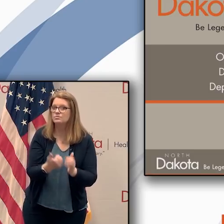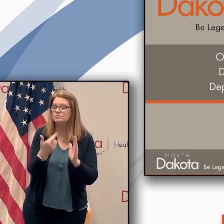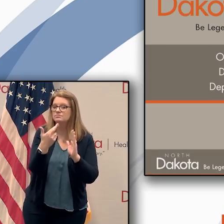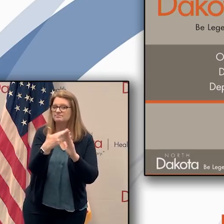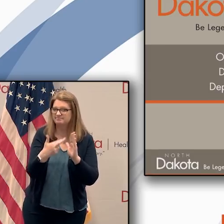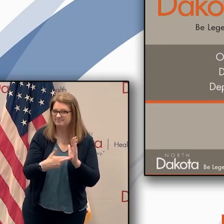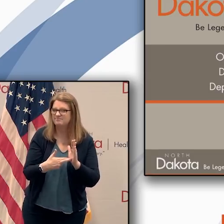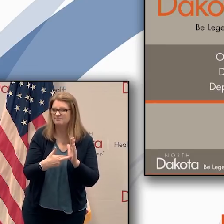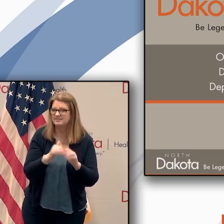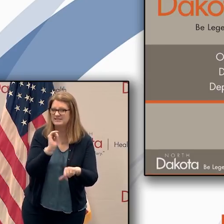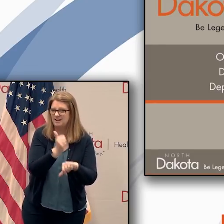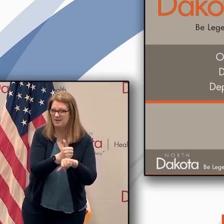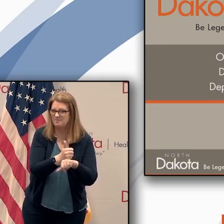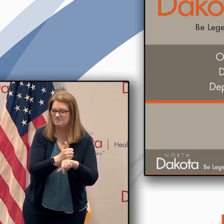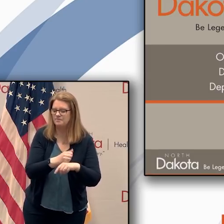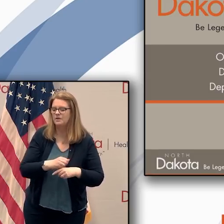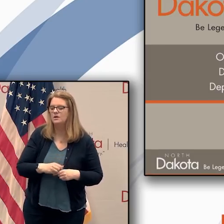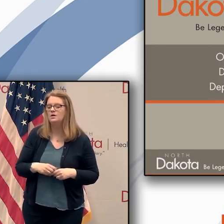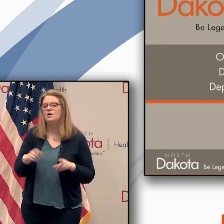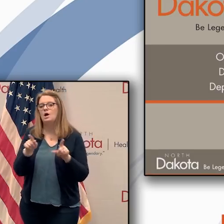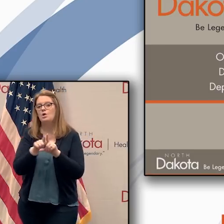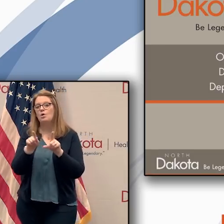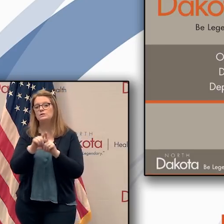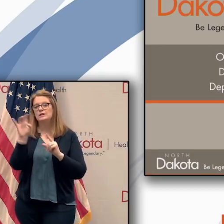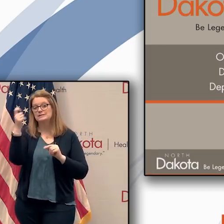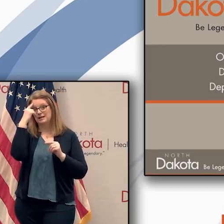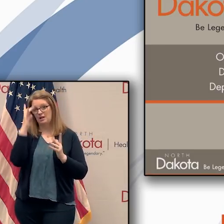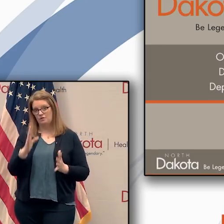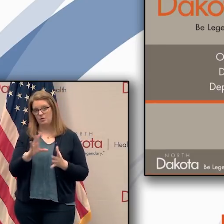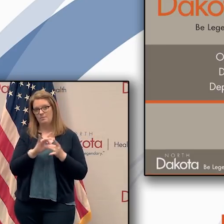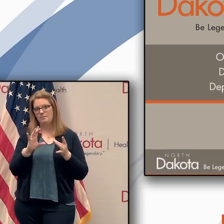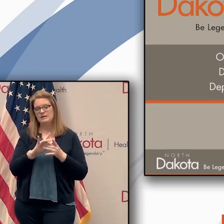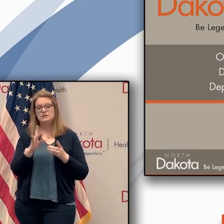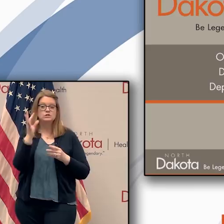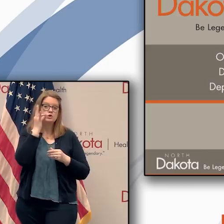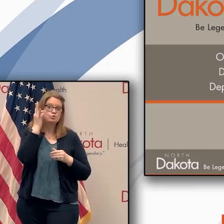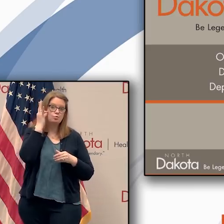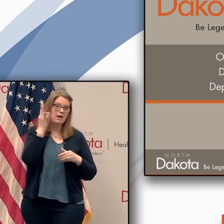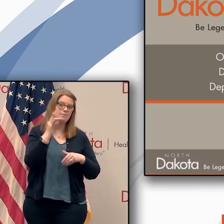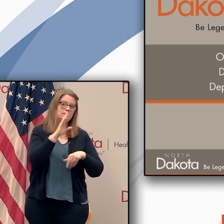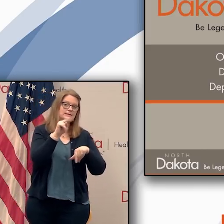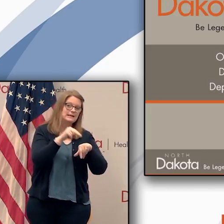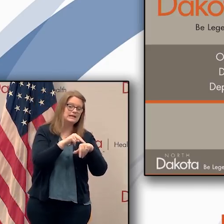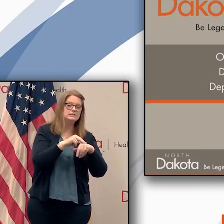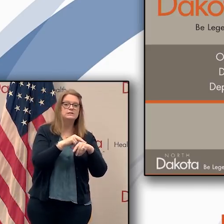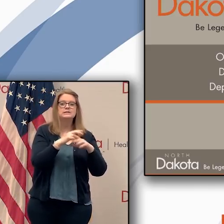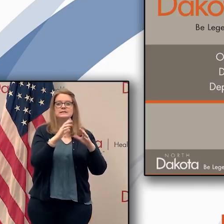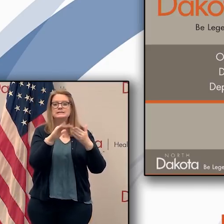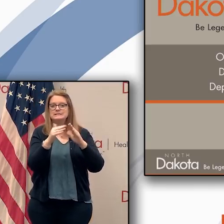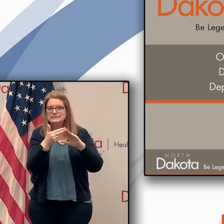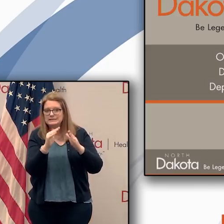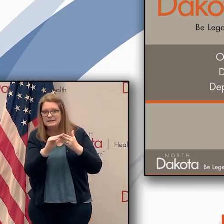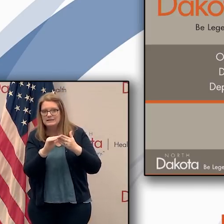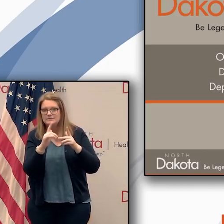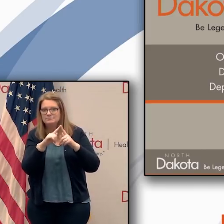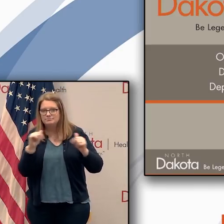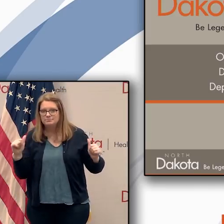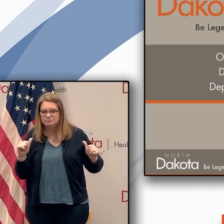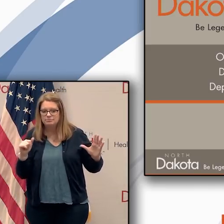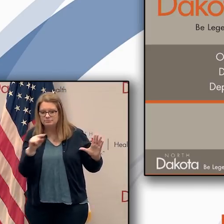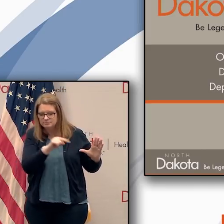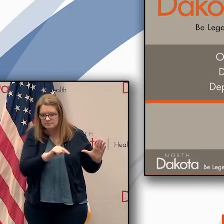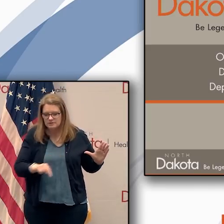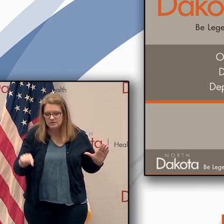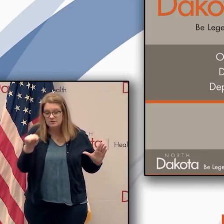operation during these times. Also, as Governor Burgum mentioned, tribal nations, counties, cities, and subdivisions may place